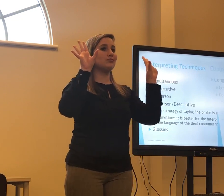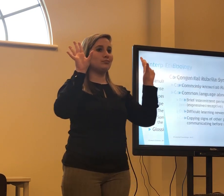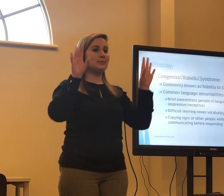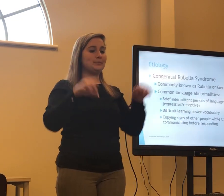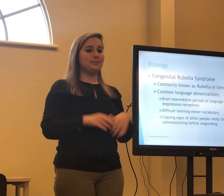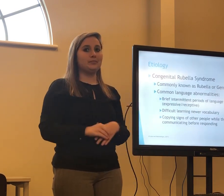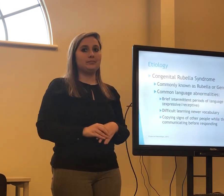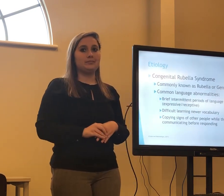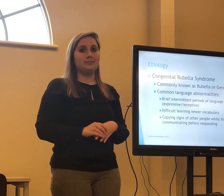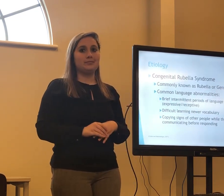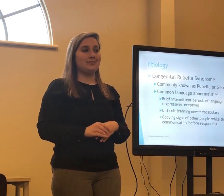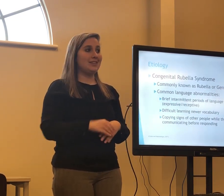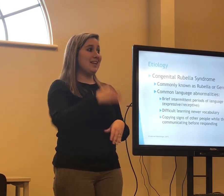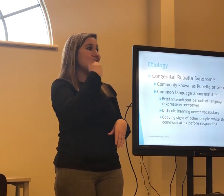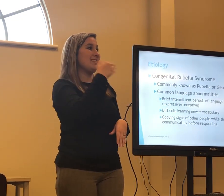Thank you, Anna.